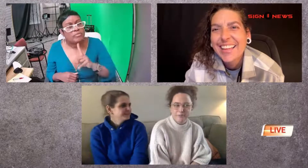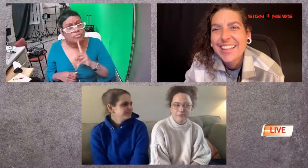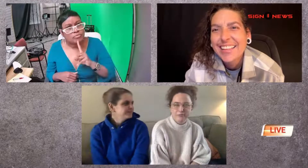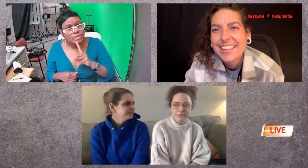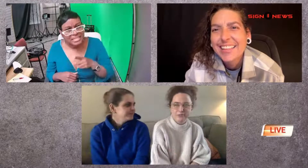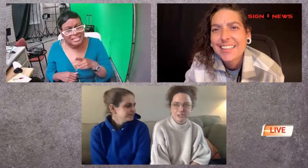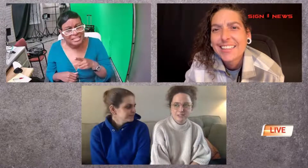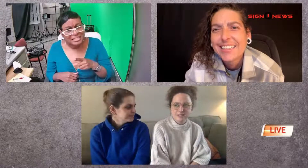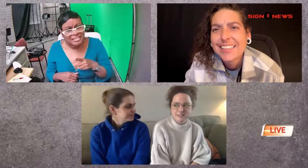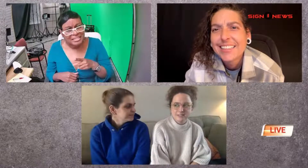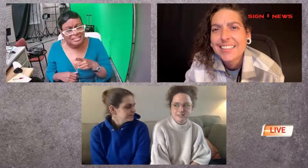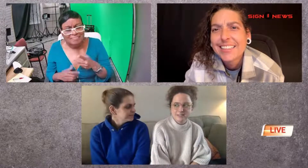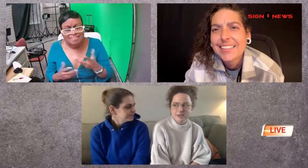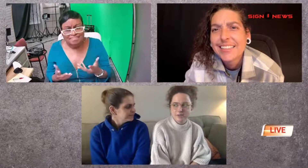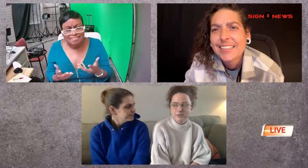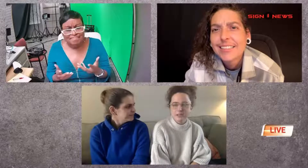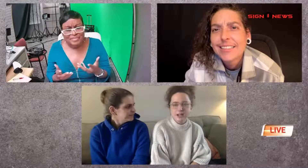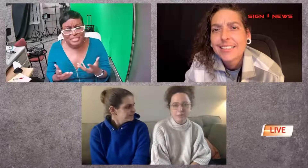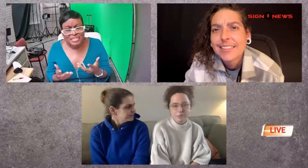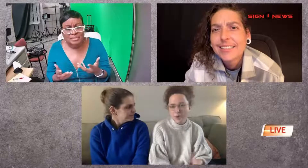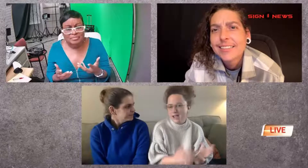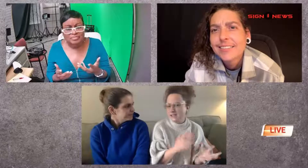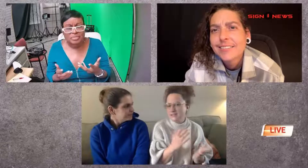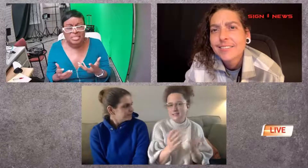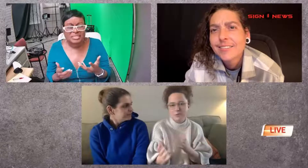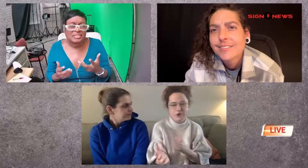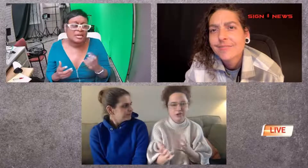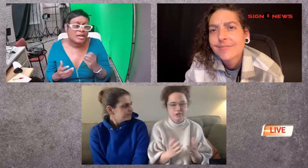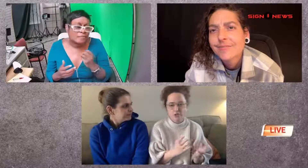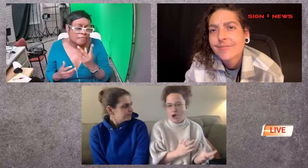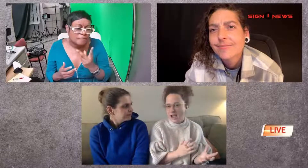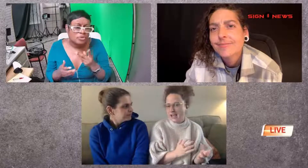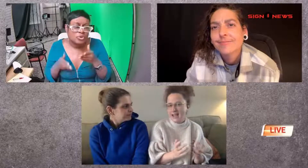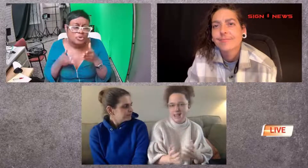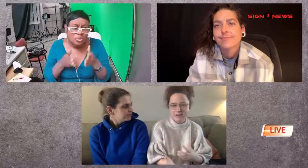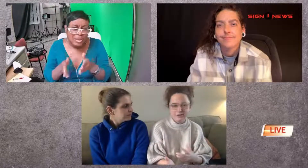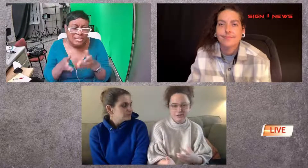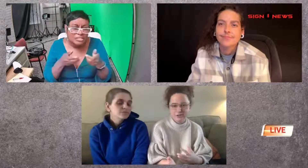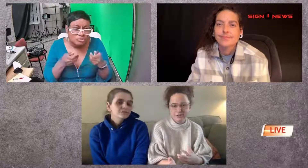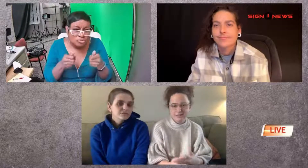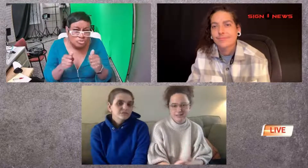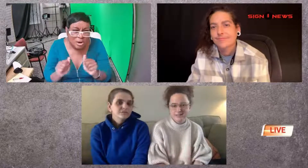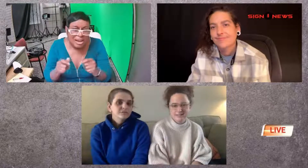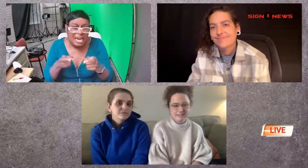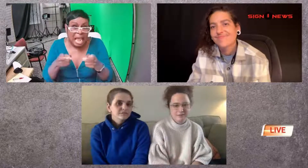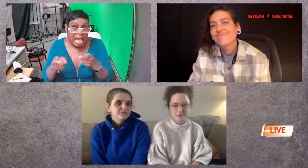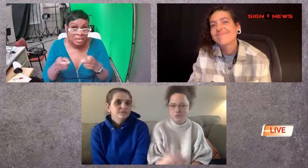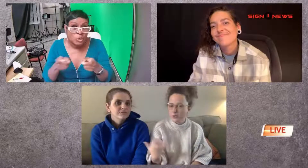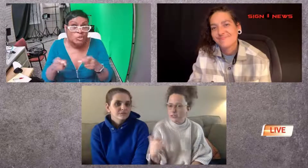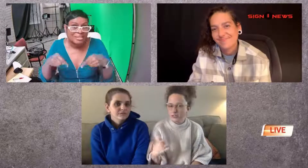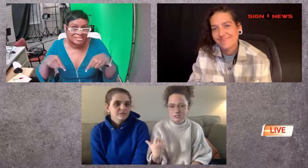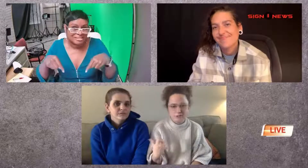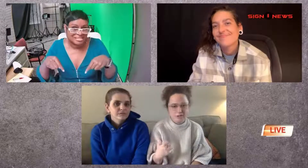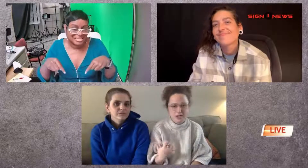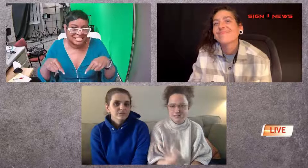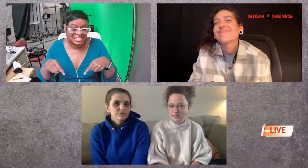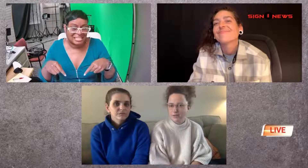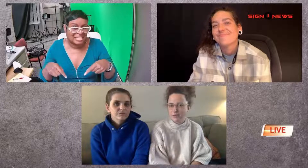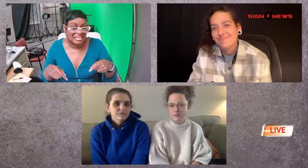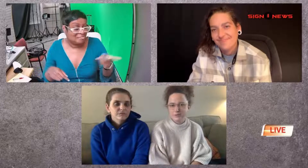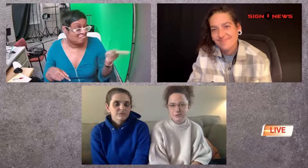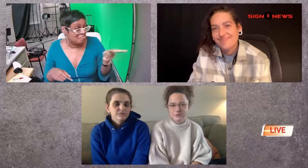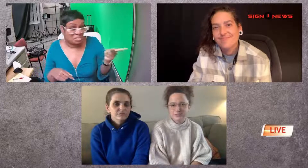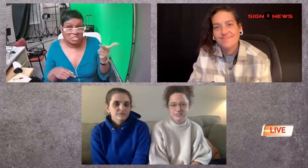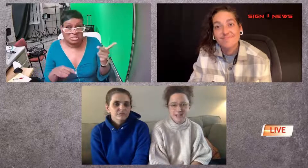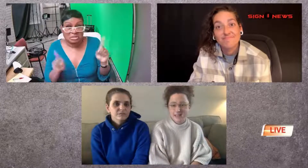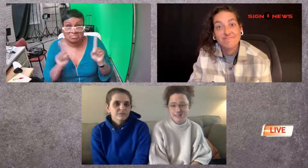from just, there was a couple ways they were going to try and handle this. And we just got together